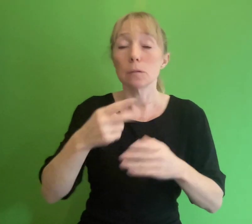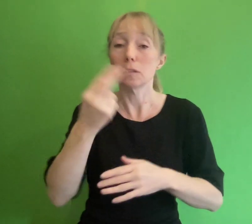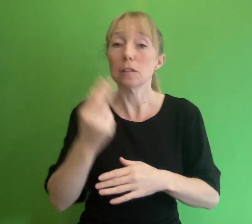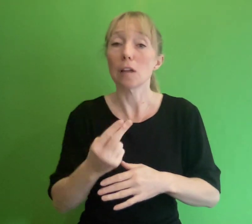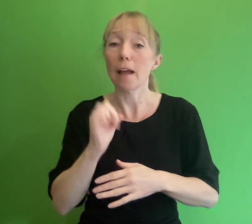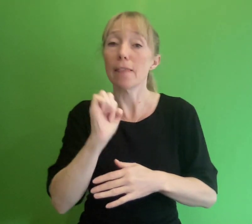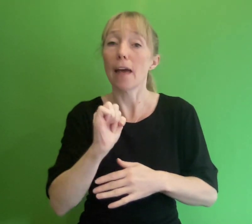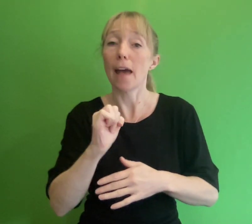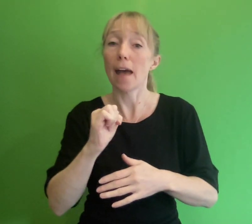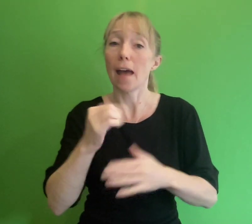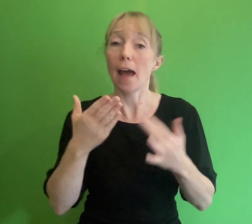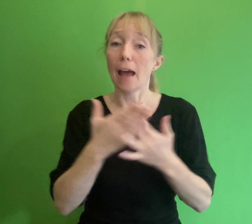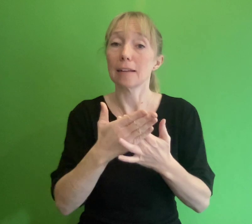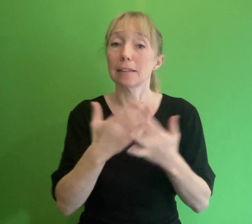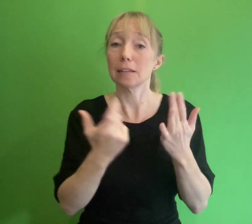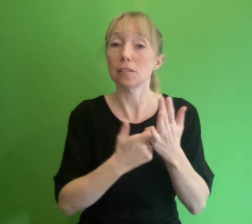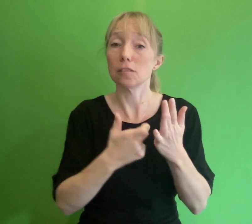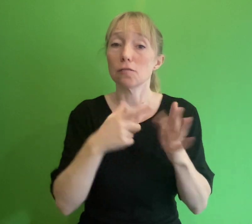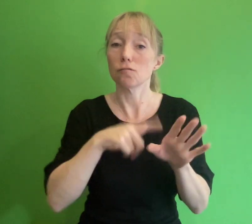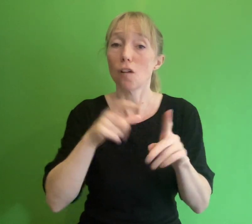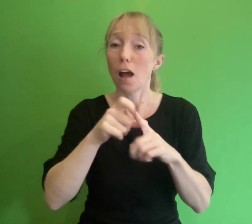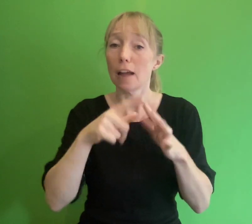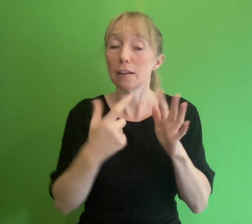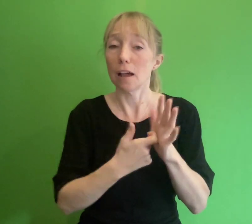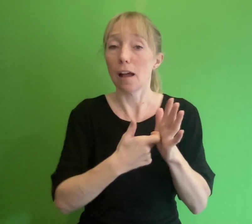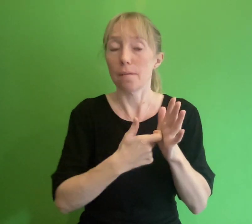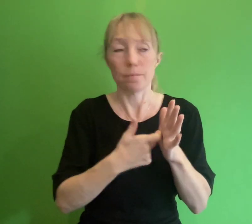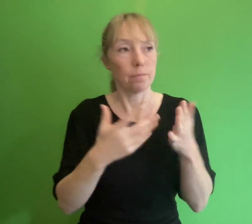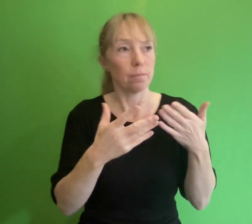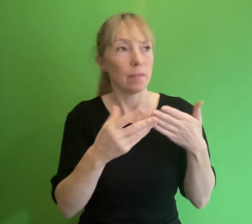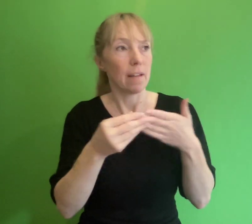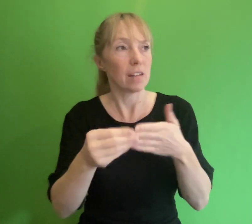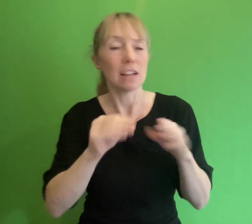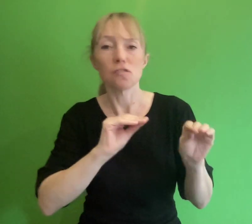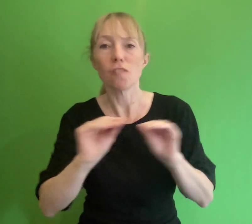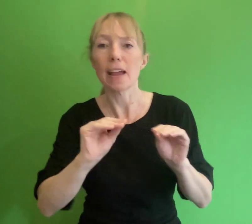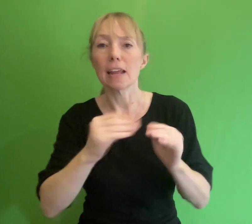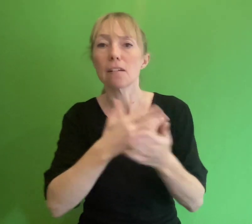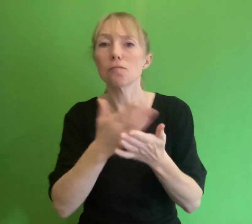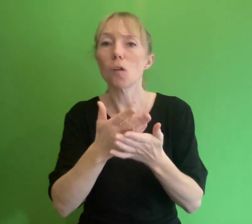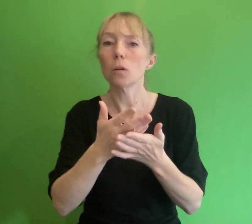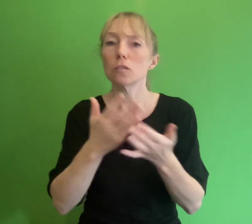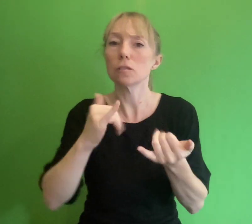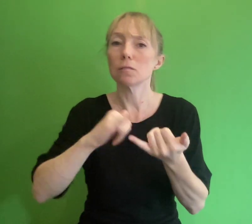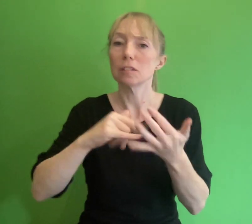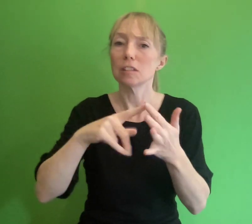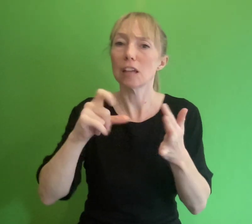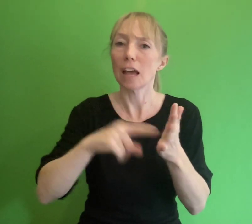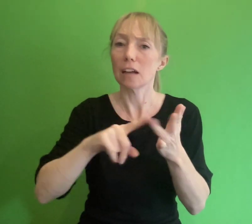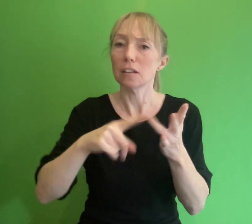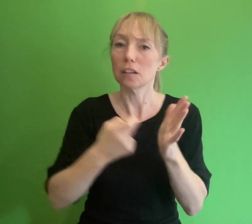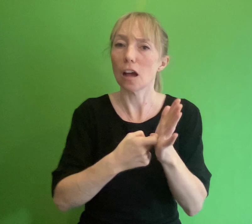also led training cross-sector, working with organisations of all scales to improve their access